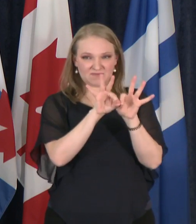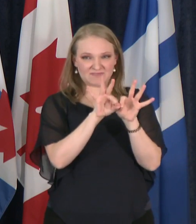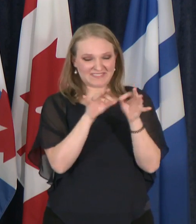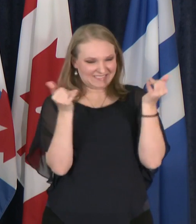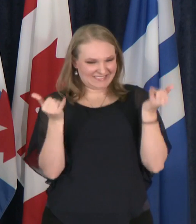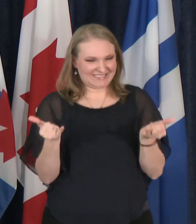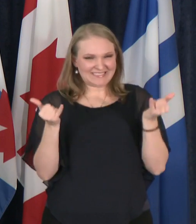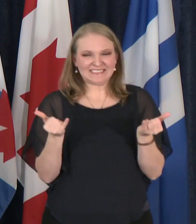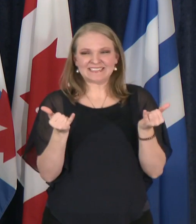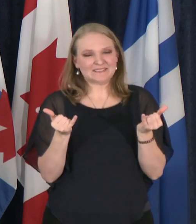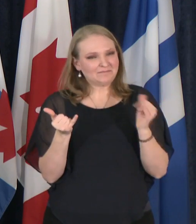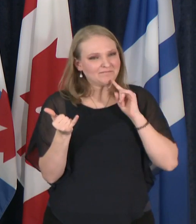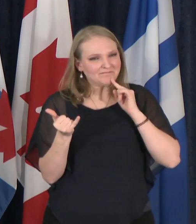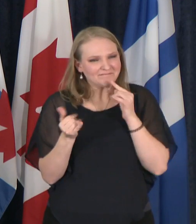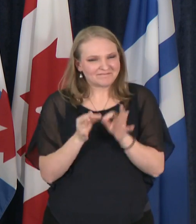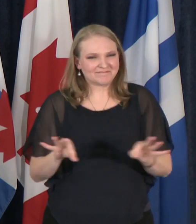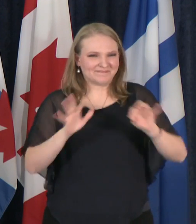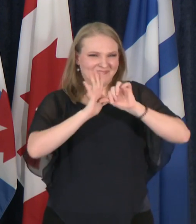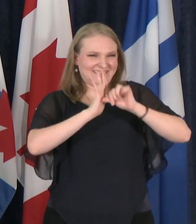critical time.